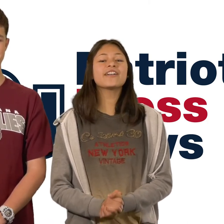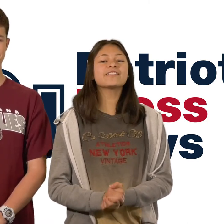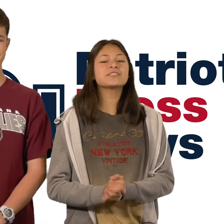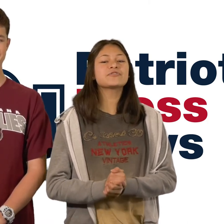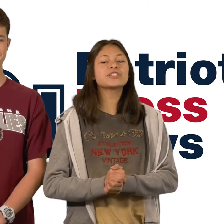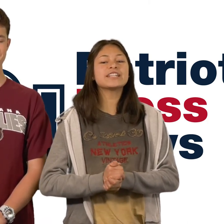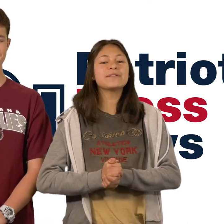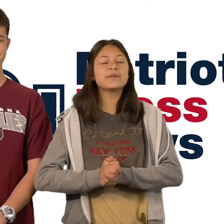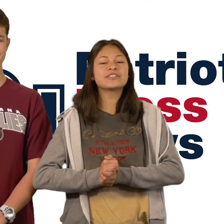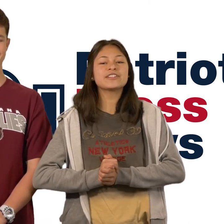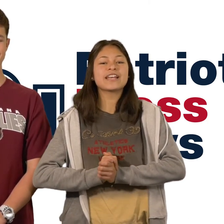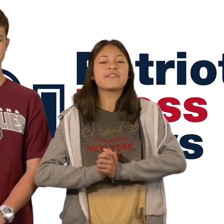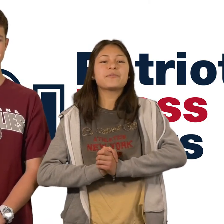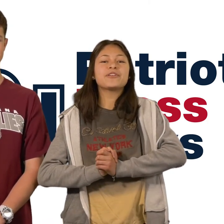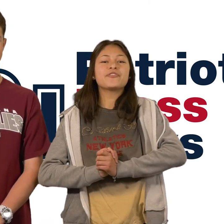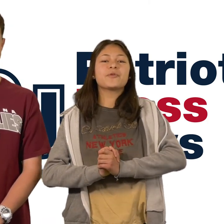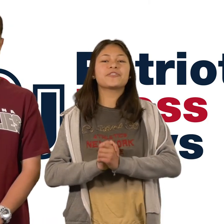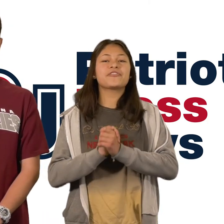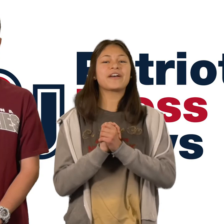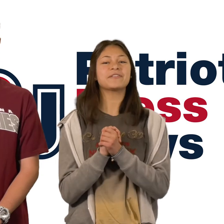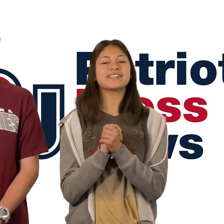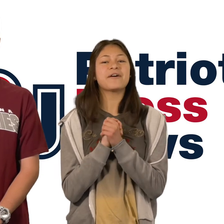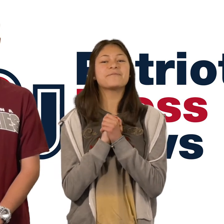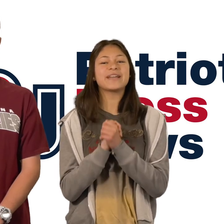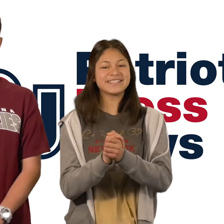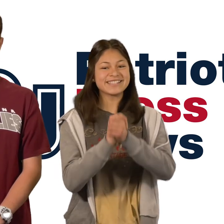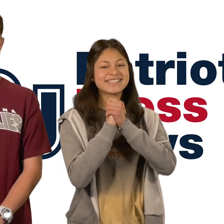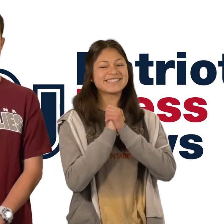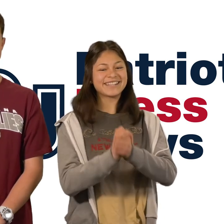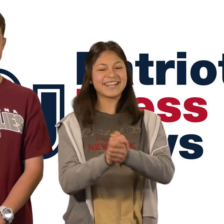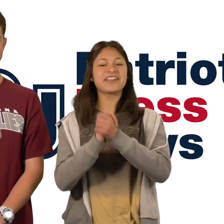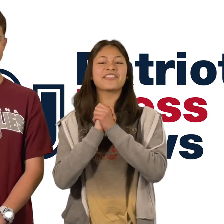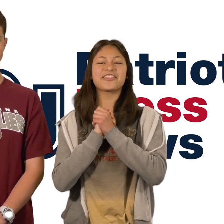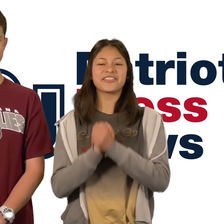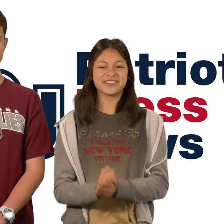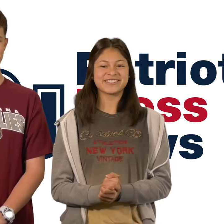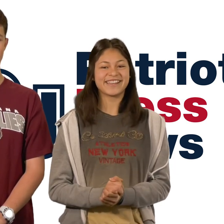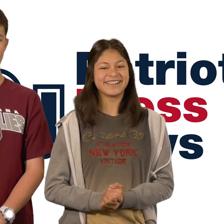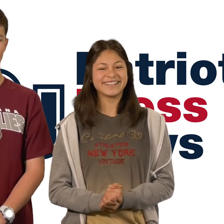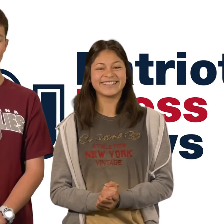announcements for today, Patriots. Have a beautiful, wonderful, fabulous, amazing, stunning Thursday.